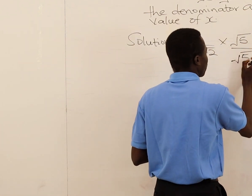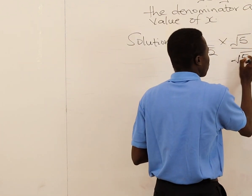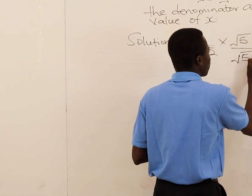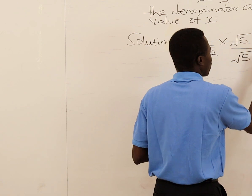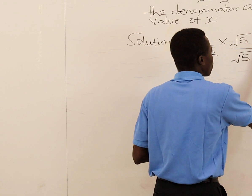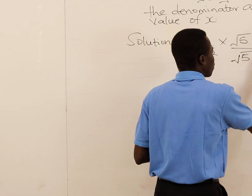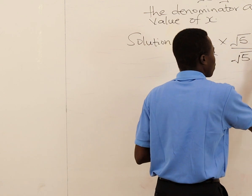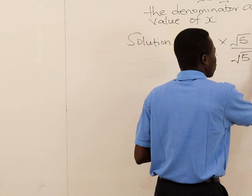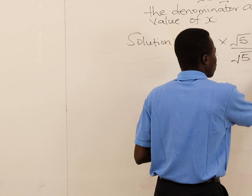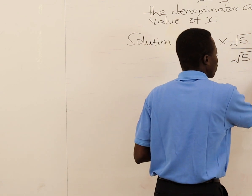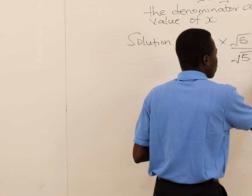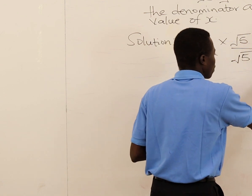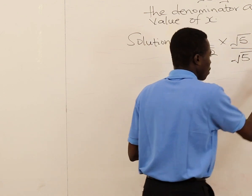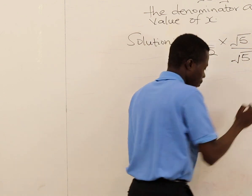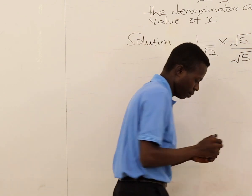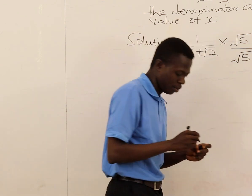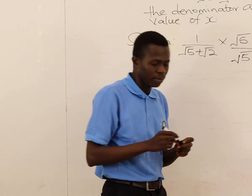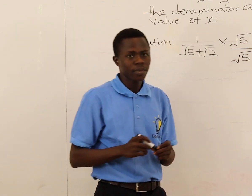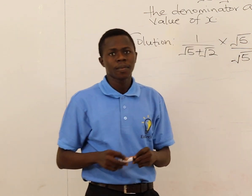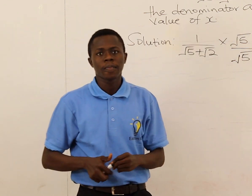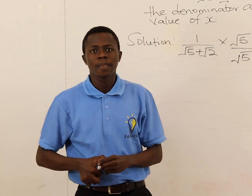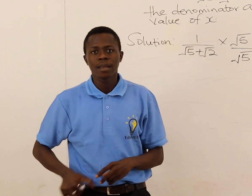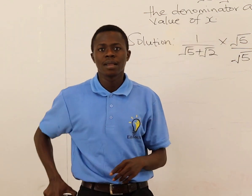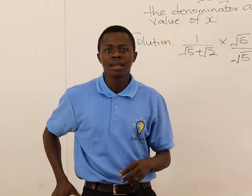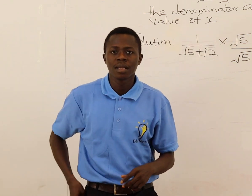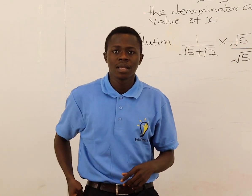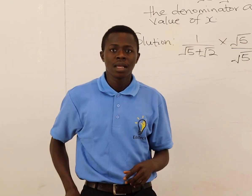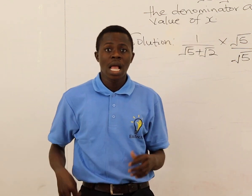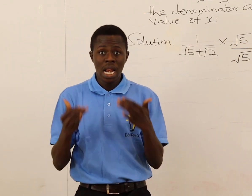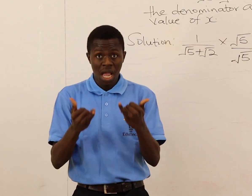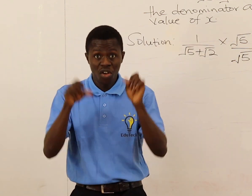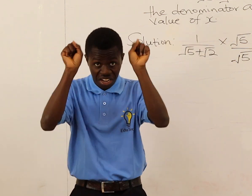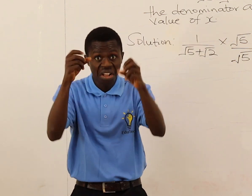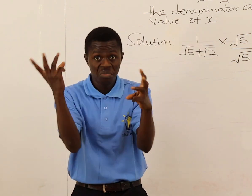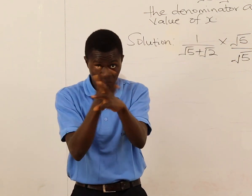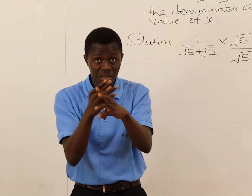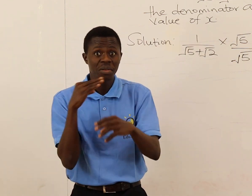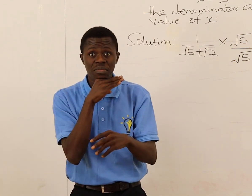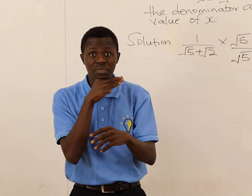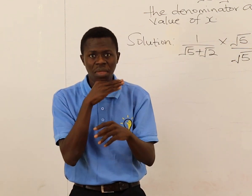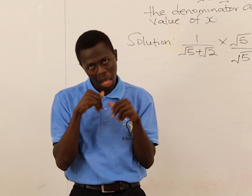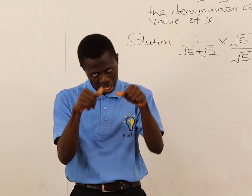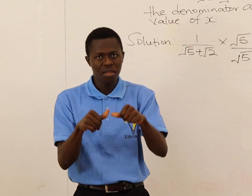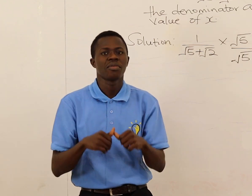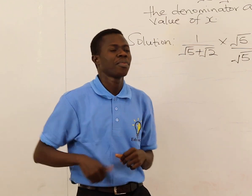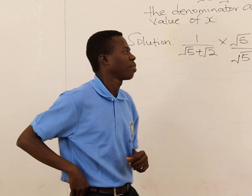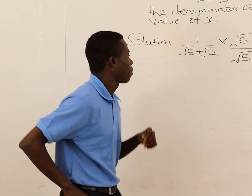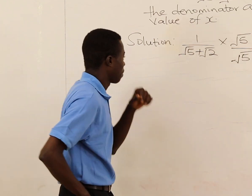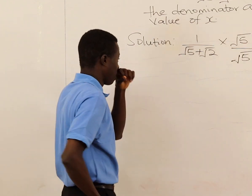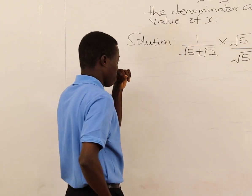So now we can multiply. So let's go ahead. So we are going to have 1 minus square root of 5 minus